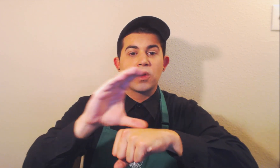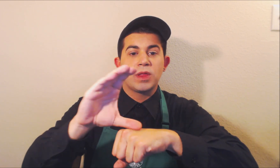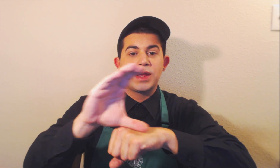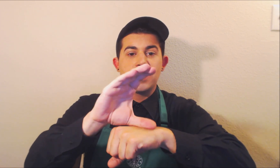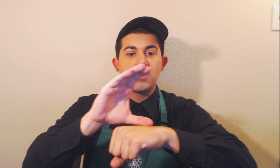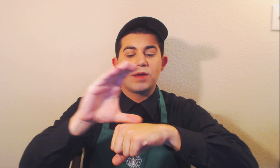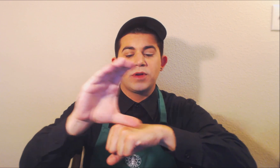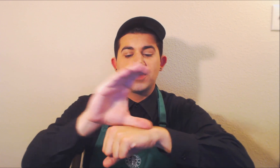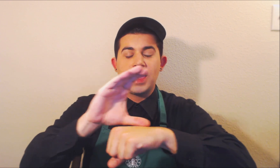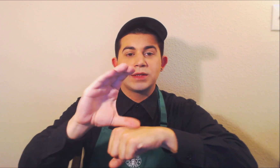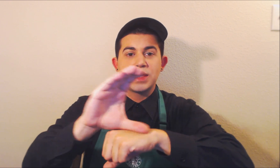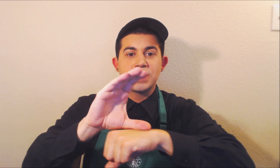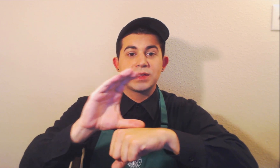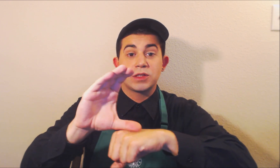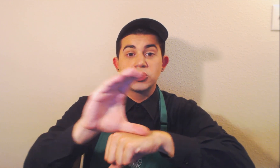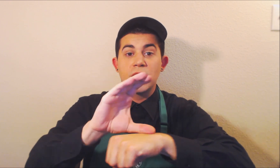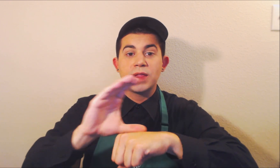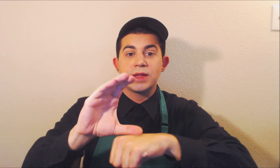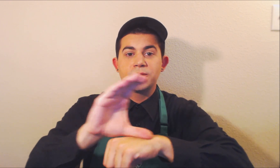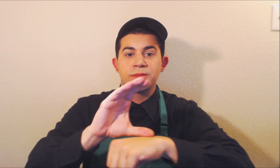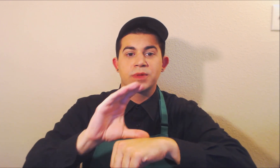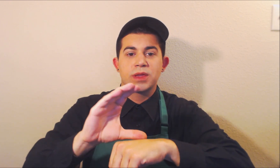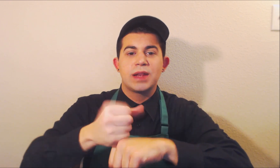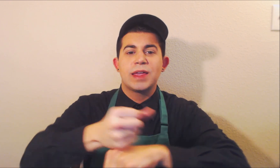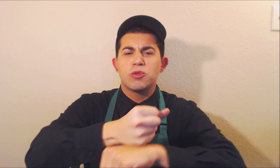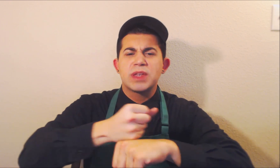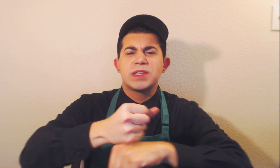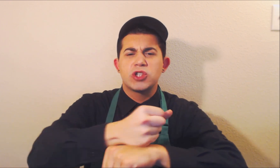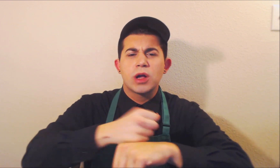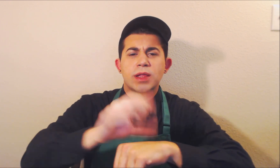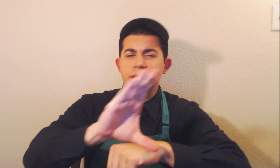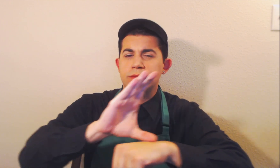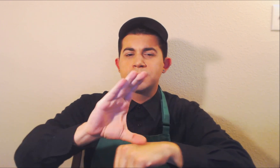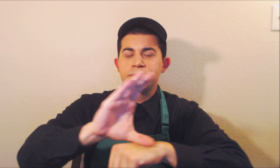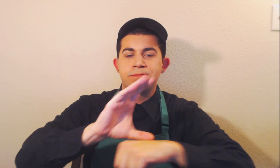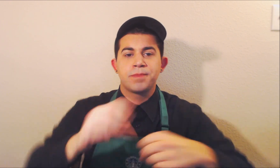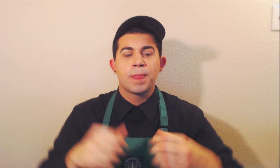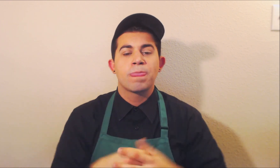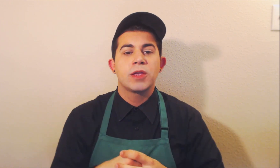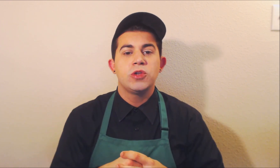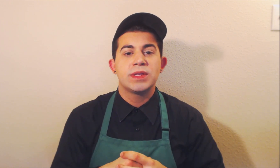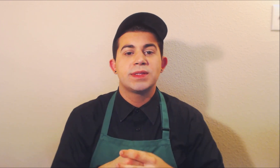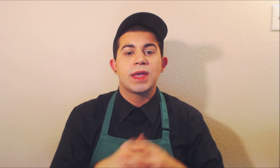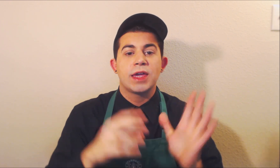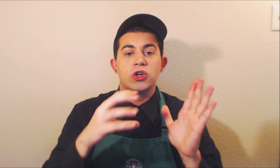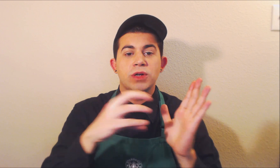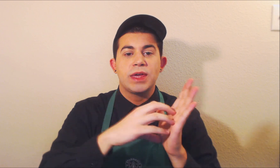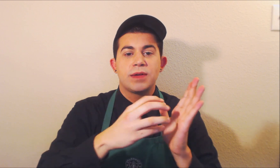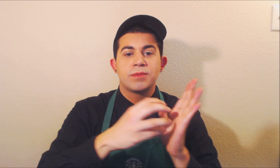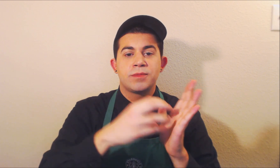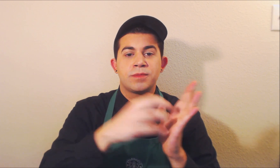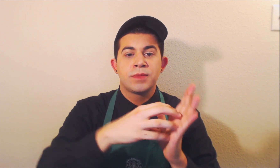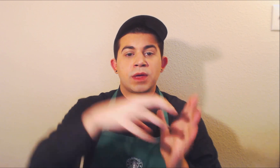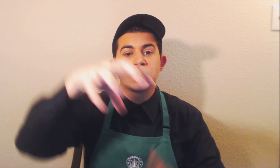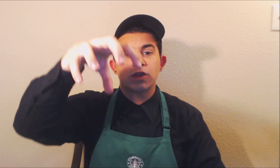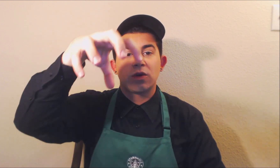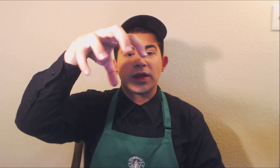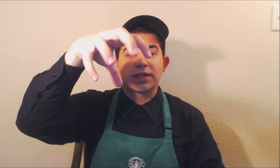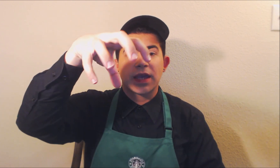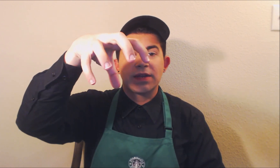swirl it above your hand like this. Chocolate, kind of like you're mixing chocolate. You can say cookie. So it's kind